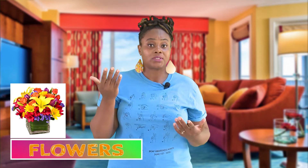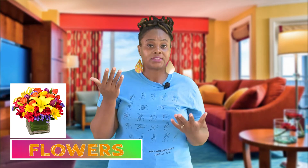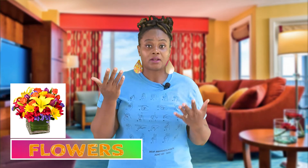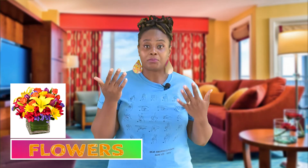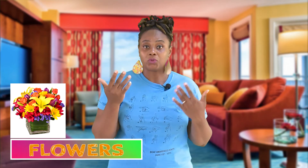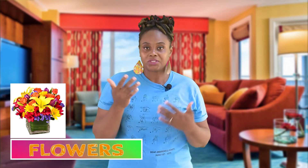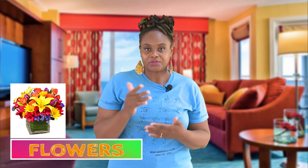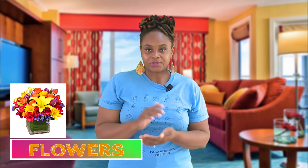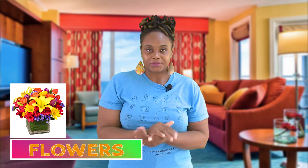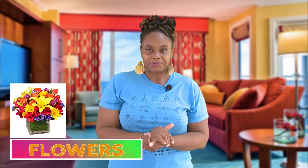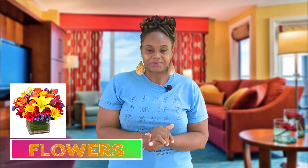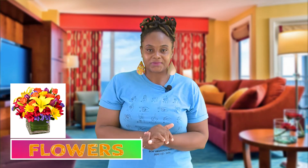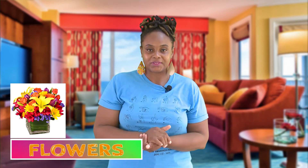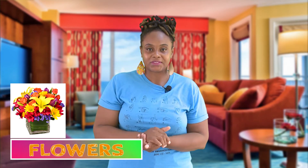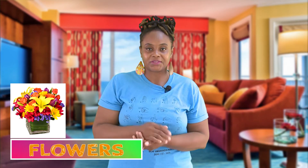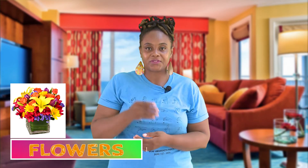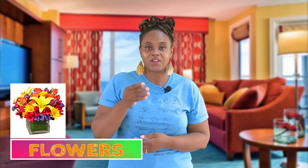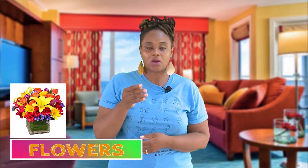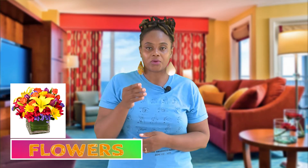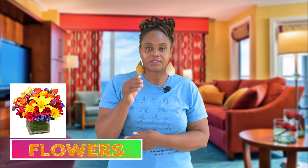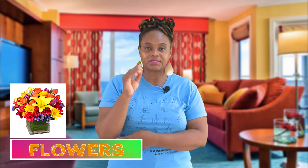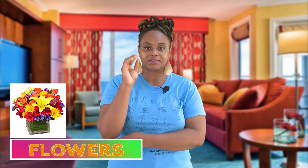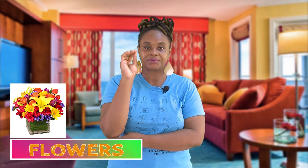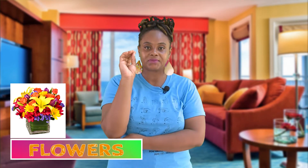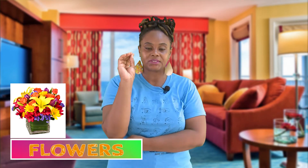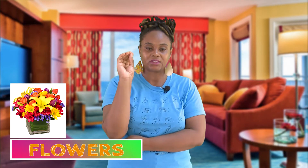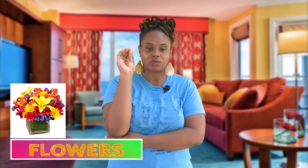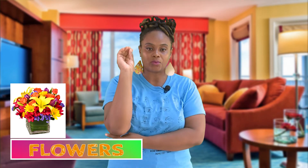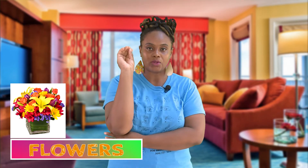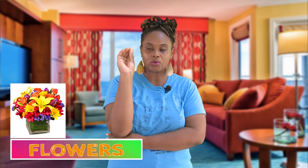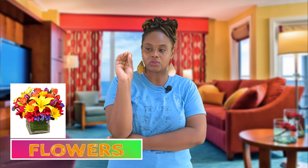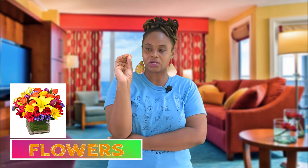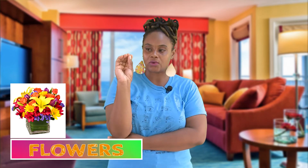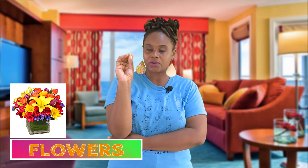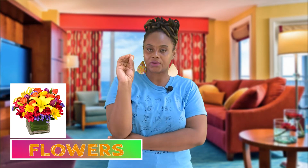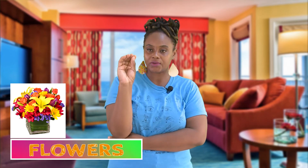Flowers are beautiful. Flowers. We hold our